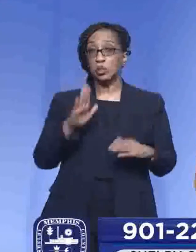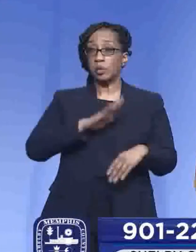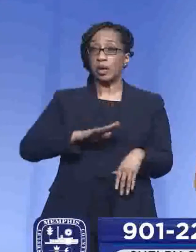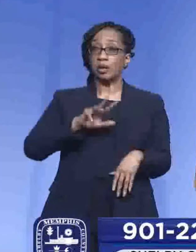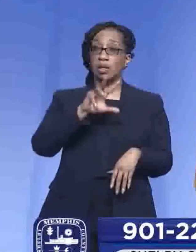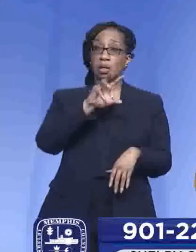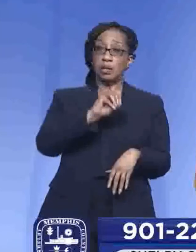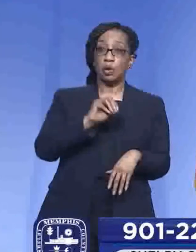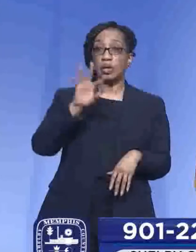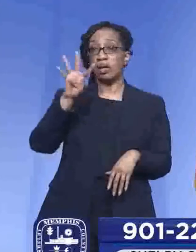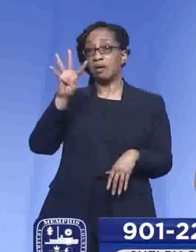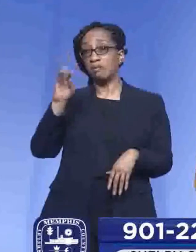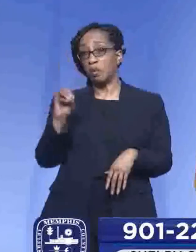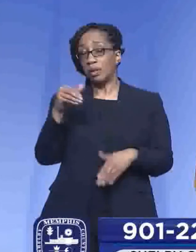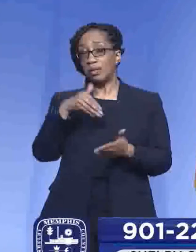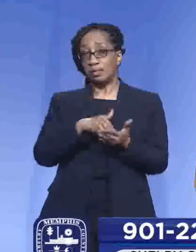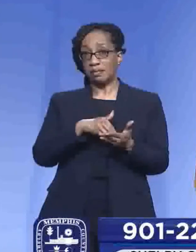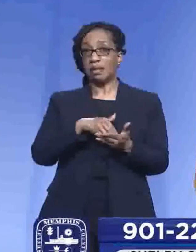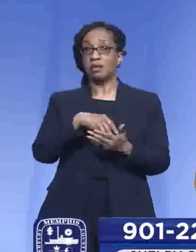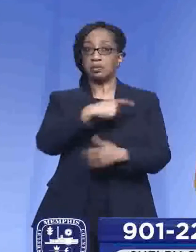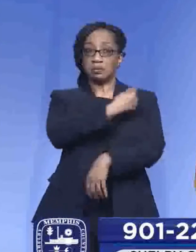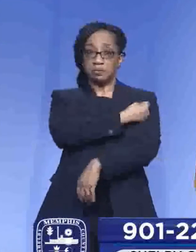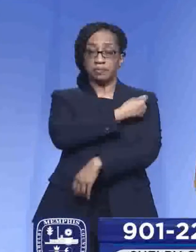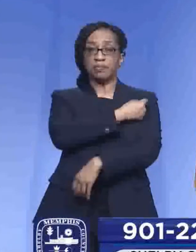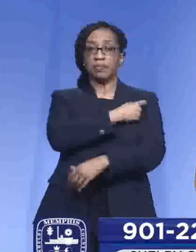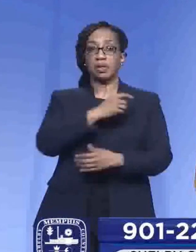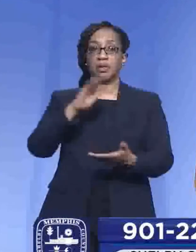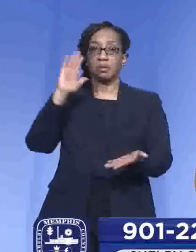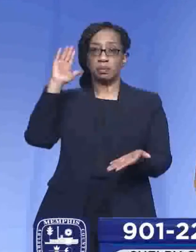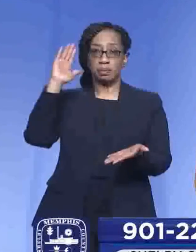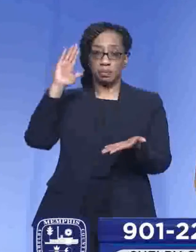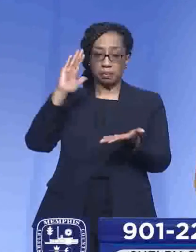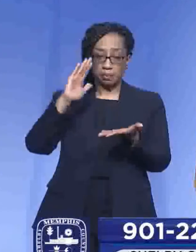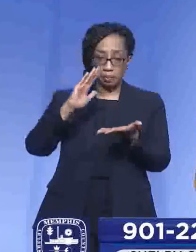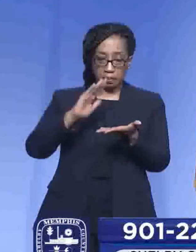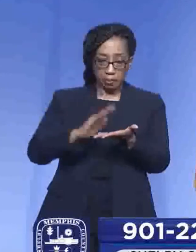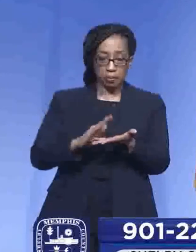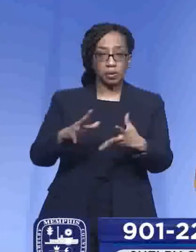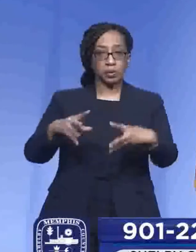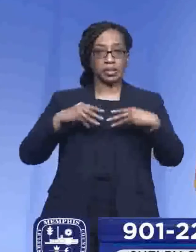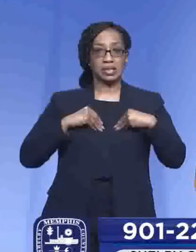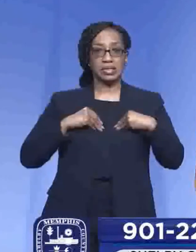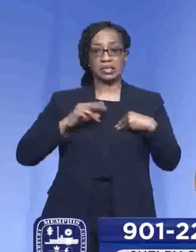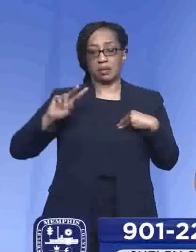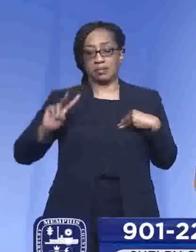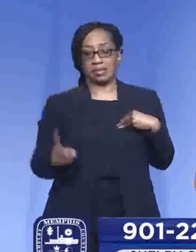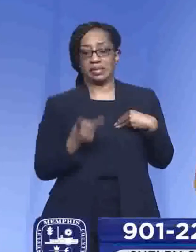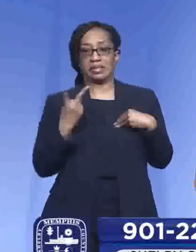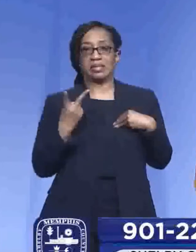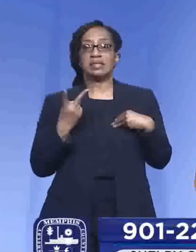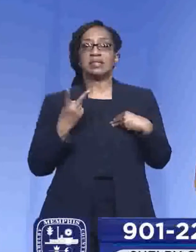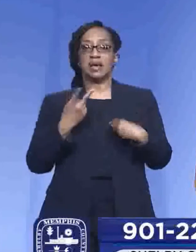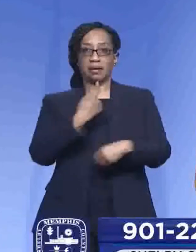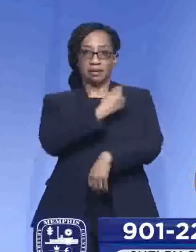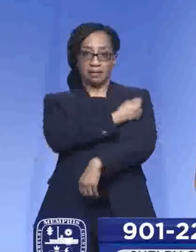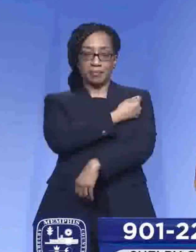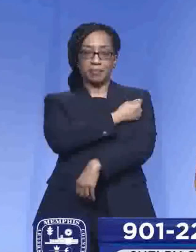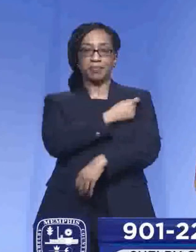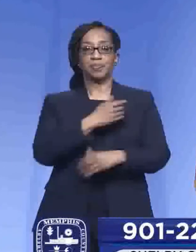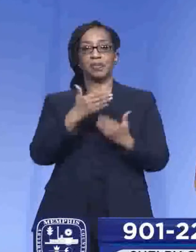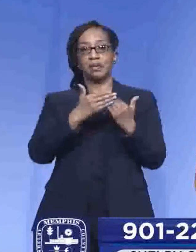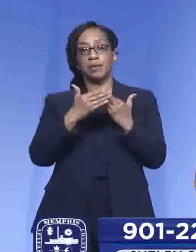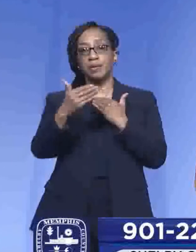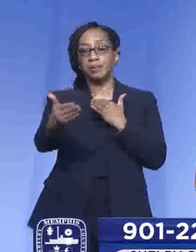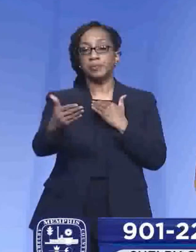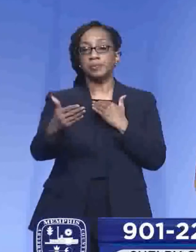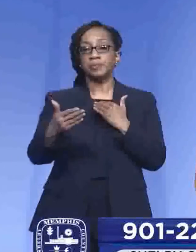40,000 doses, which will bring us down to the ability to accept new doses and new second doses. And then going forward, that's, once